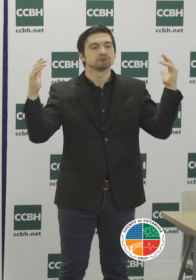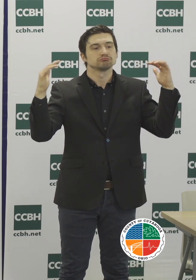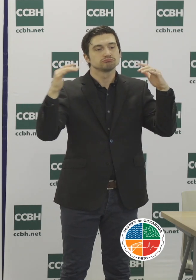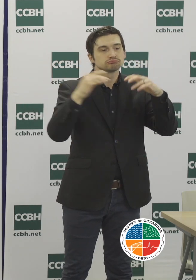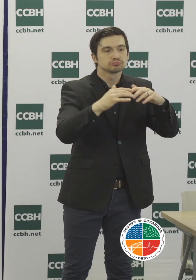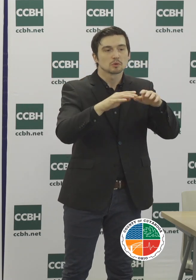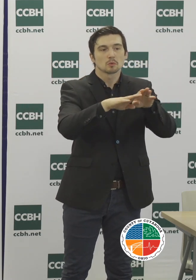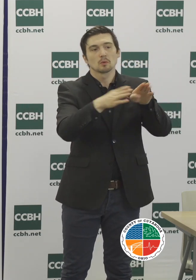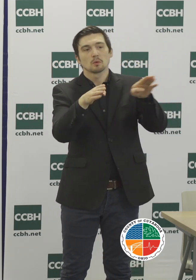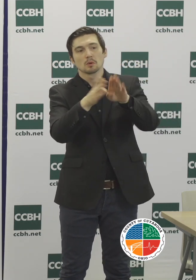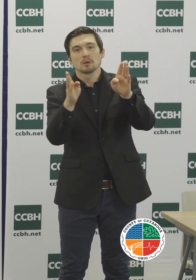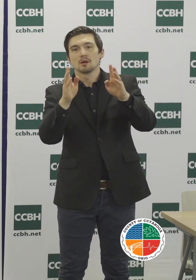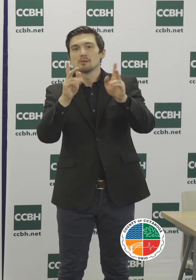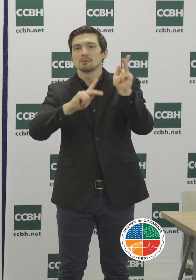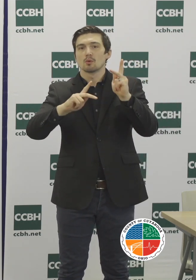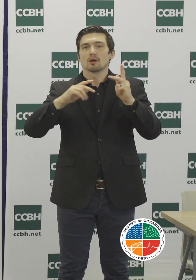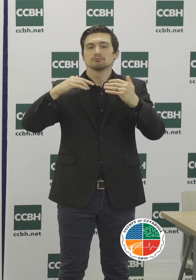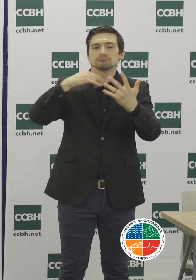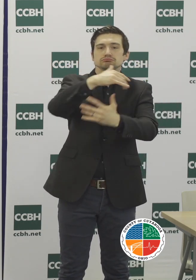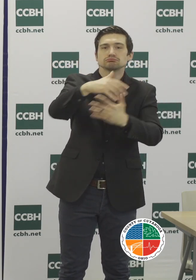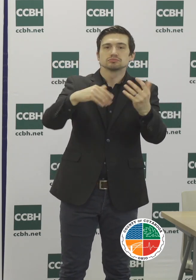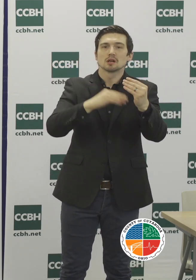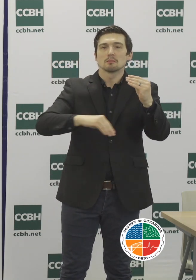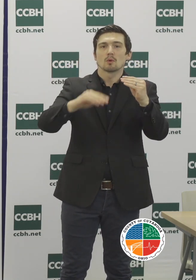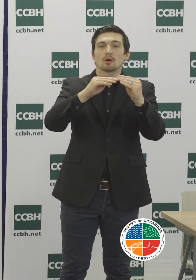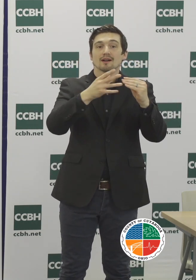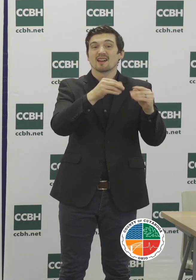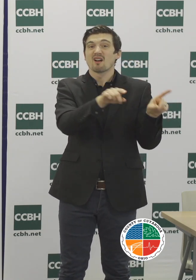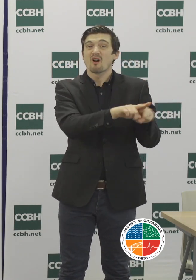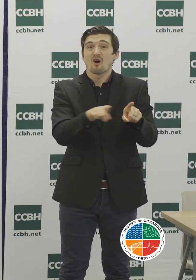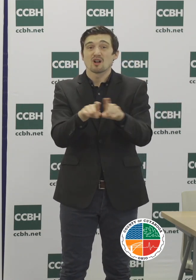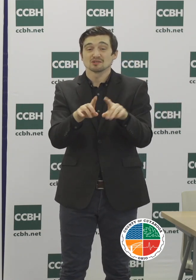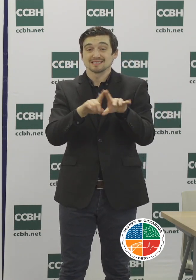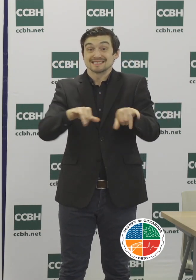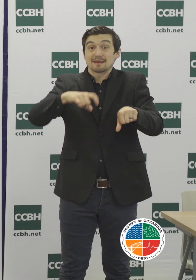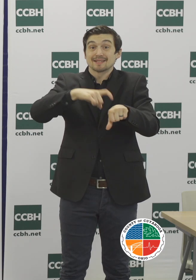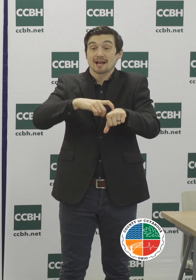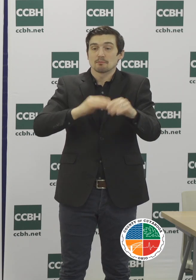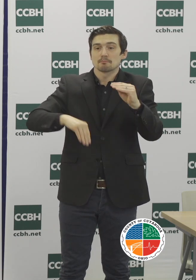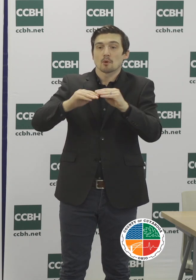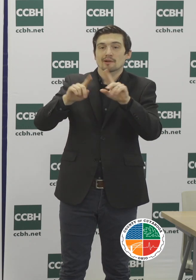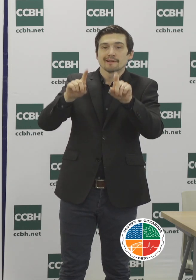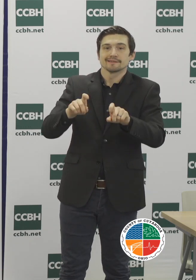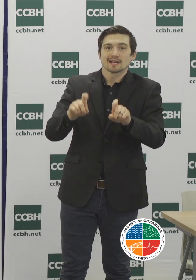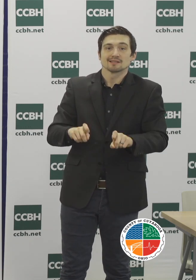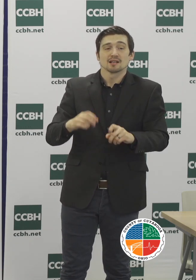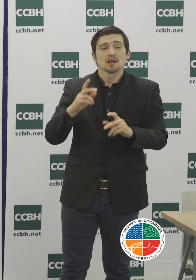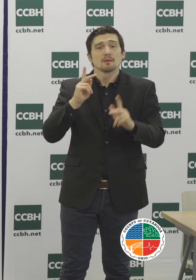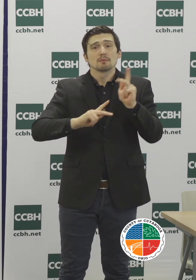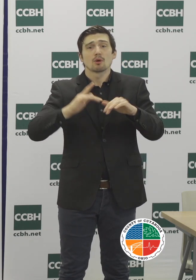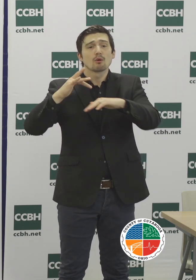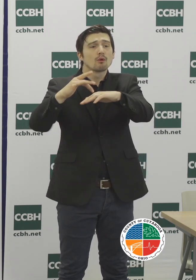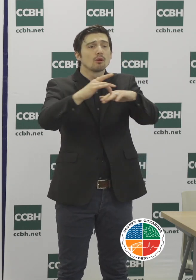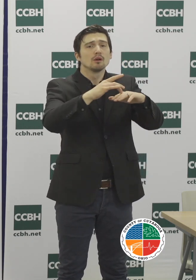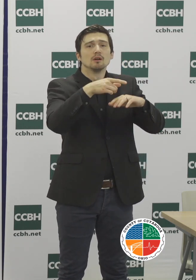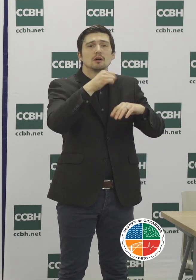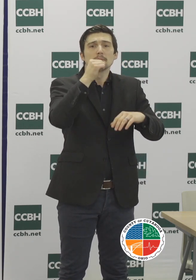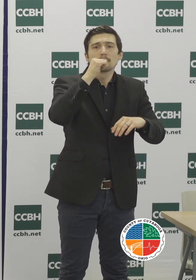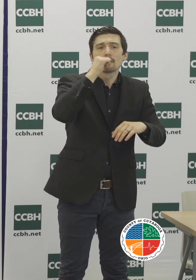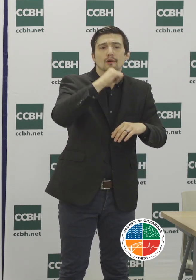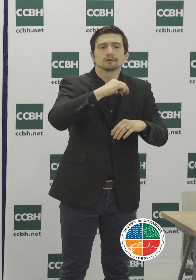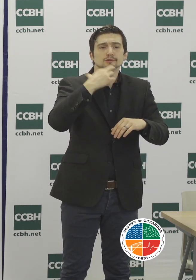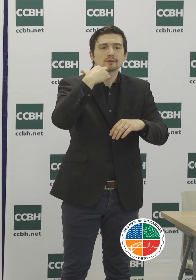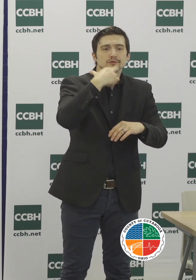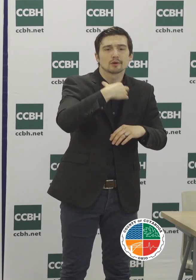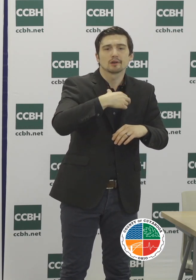and an increase in testing that will yield more positive cases, with people gathering in bars, restaurants, and stores as well